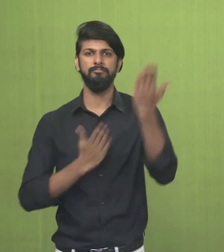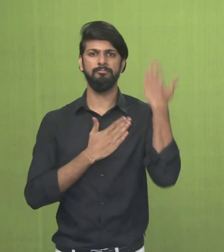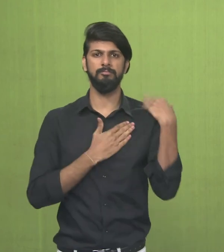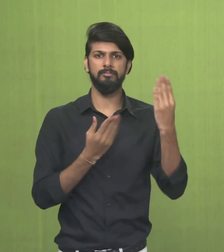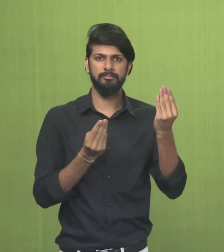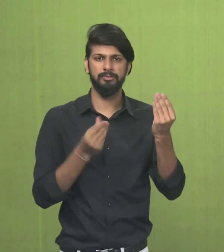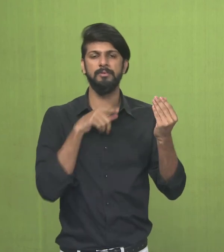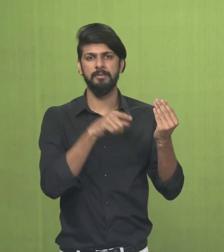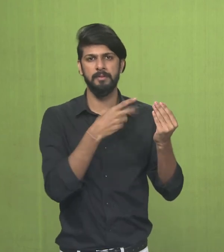Sari.